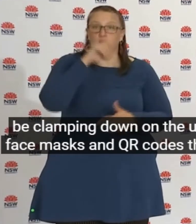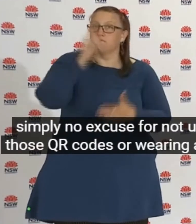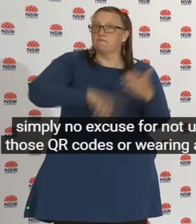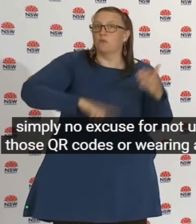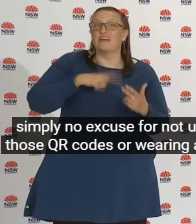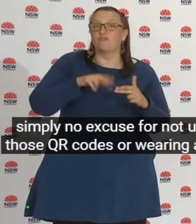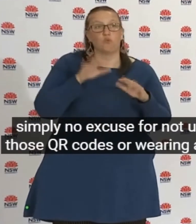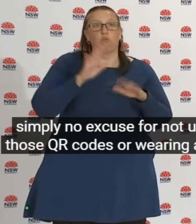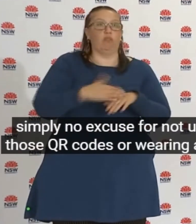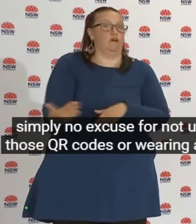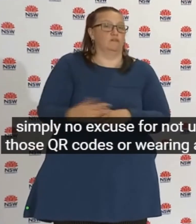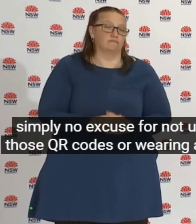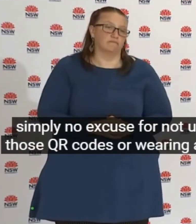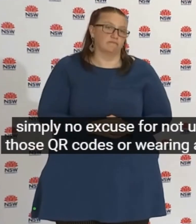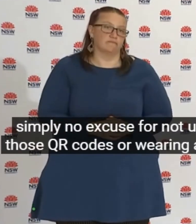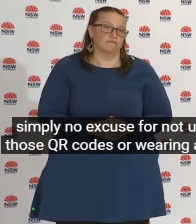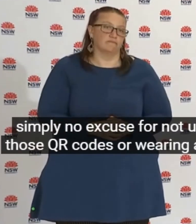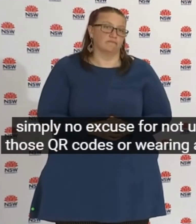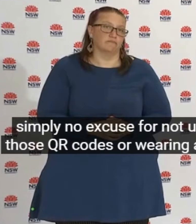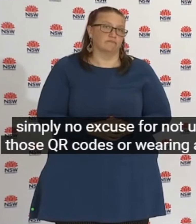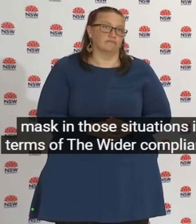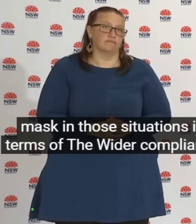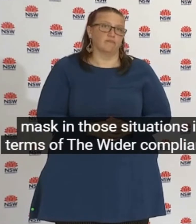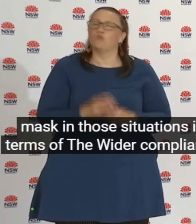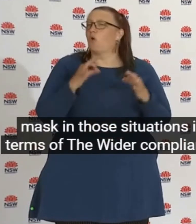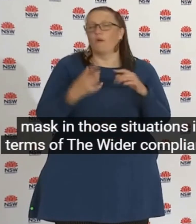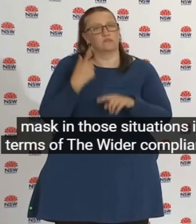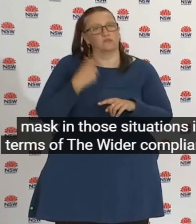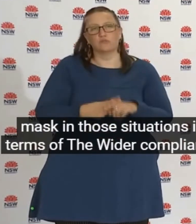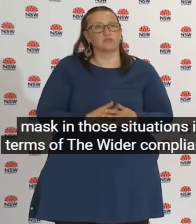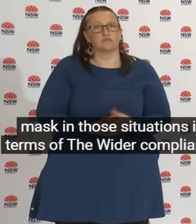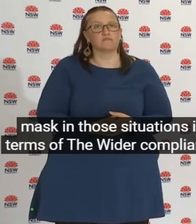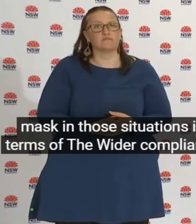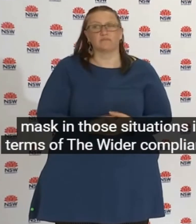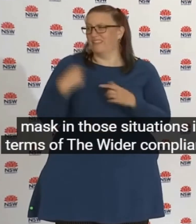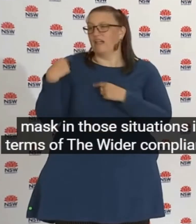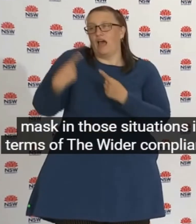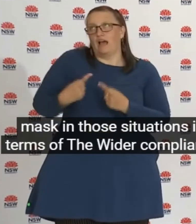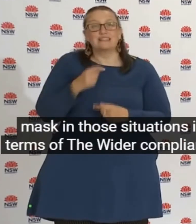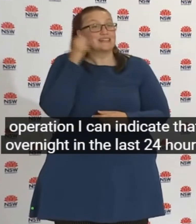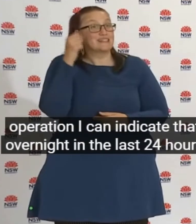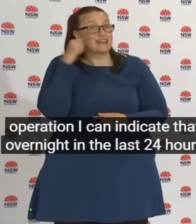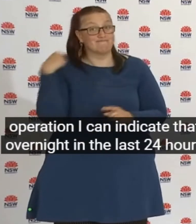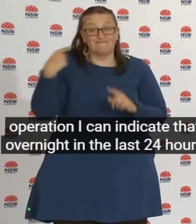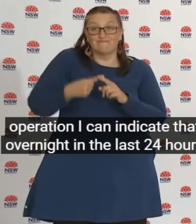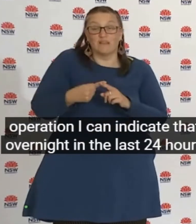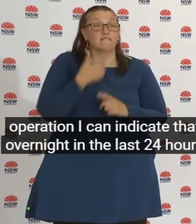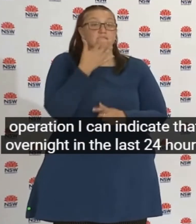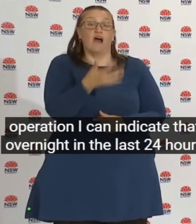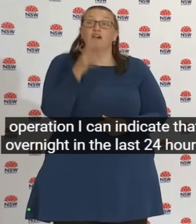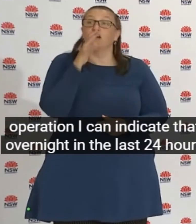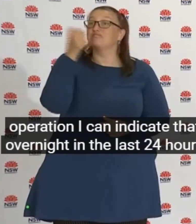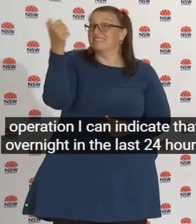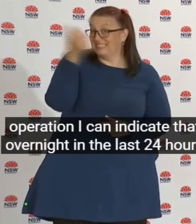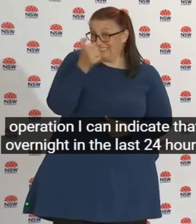In terms of the wider compliance operation, I can indicate that overnight, in the last 24 hours, 516 infringement notices